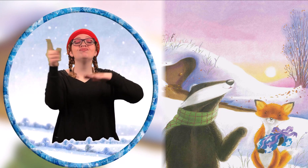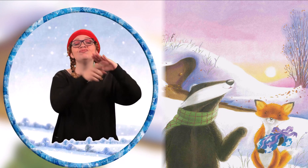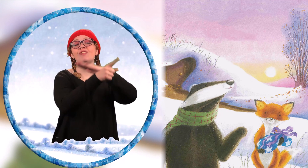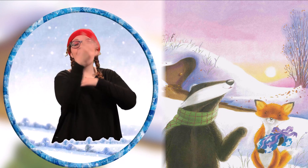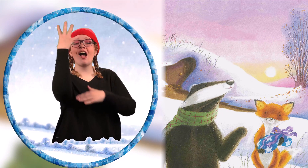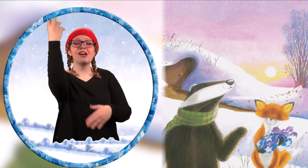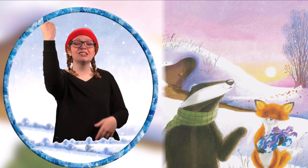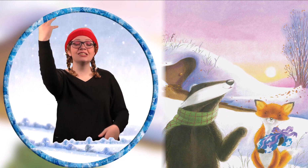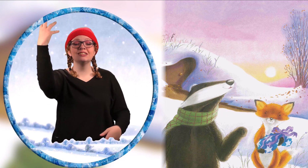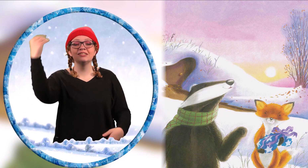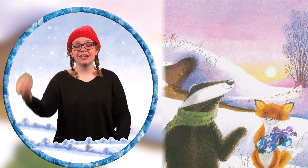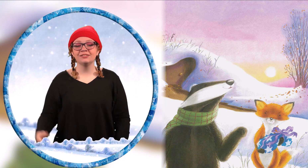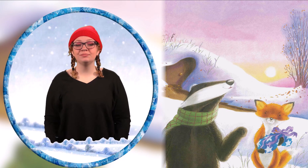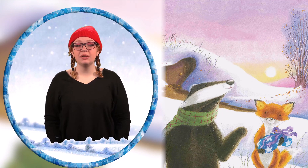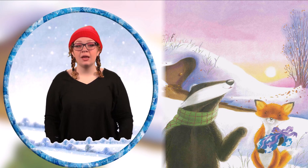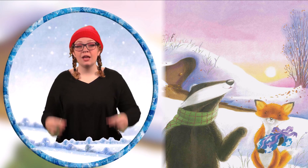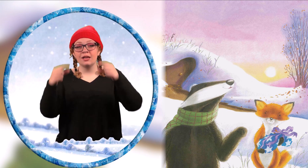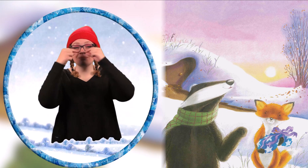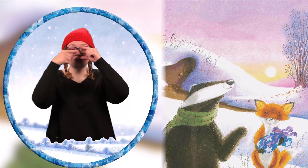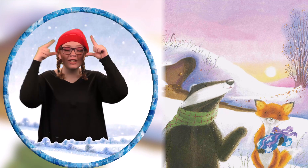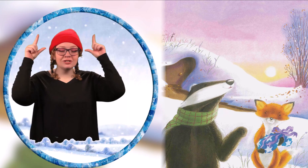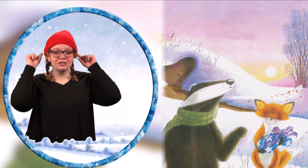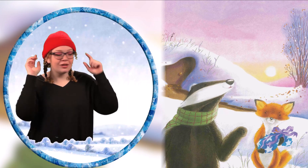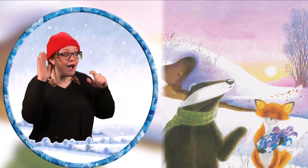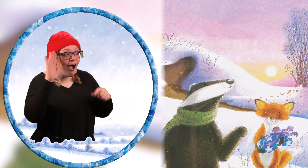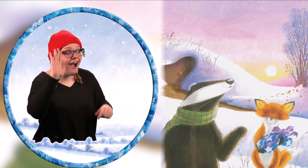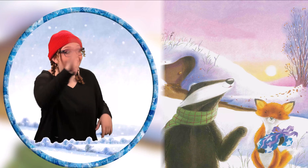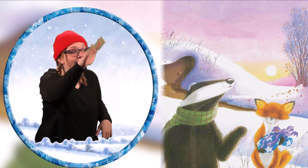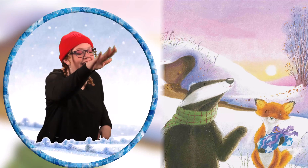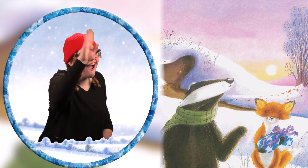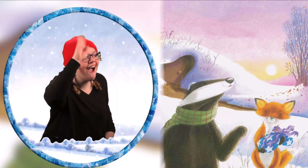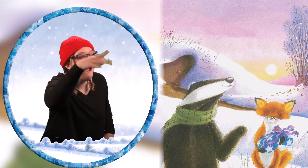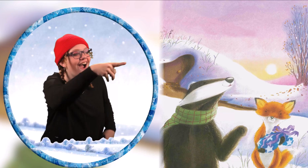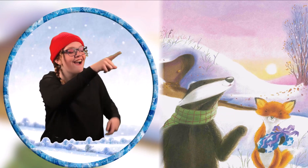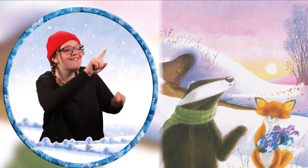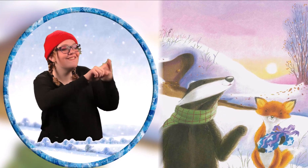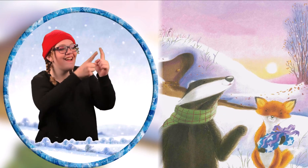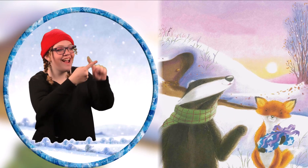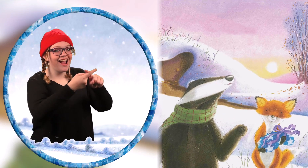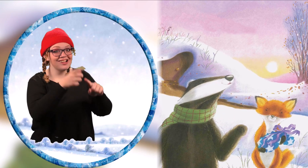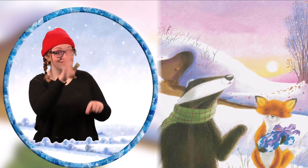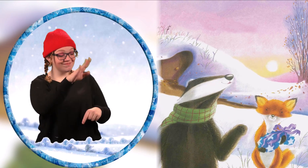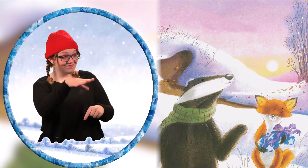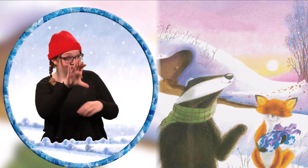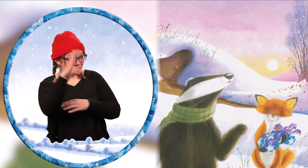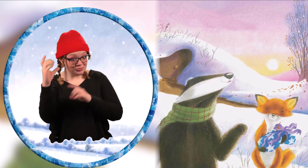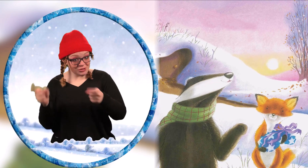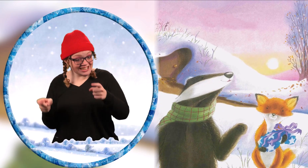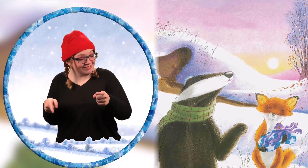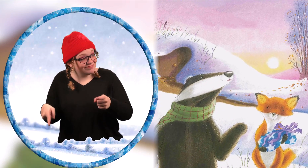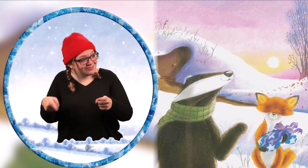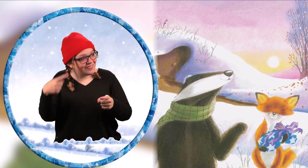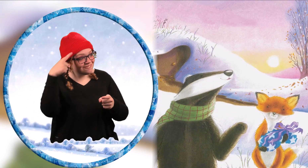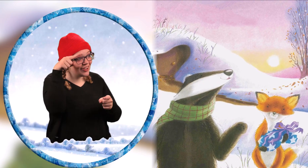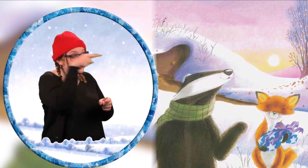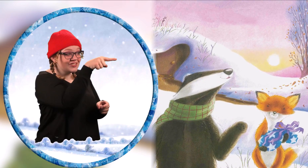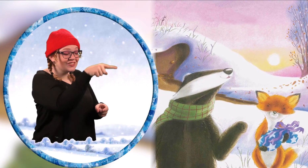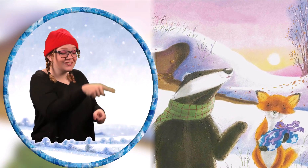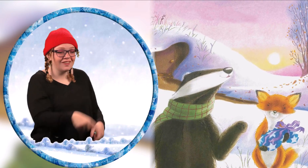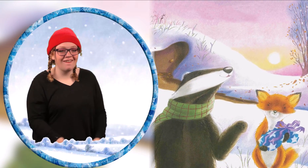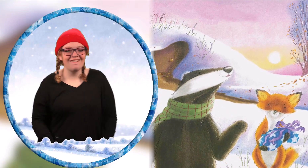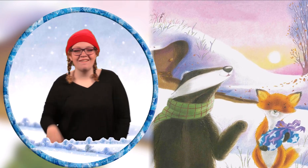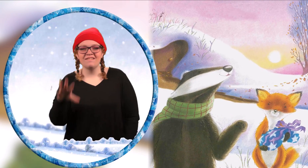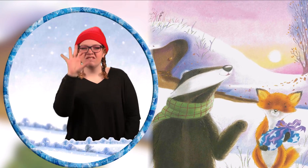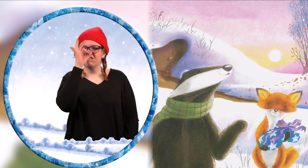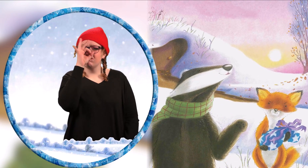Fox was going out exploring. "Hey, there you are, friend," said Badger merrily. "A